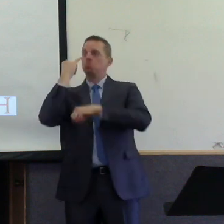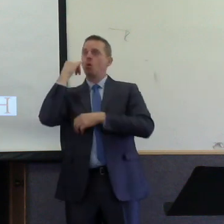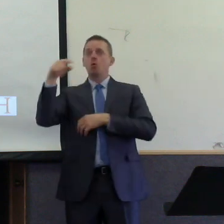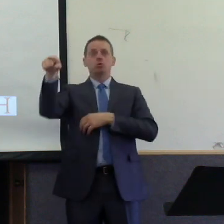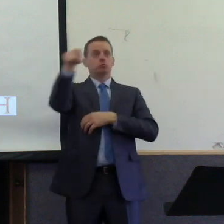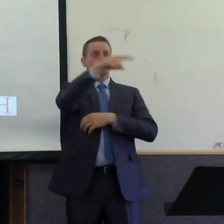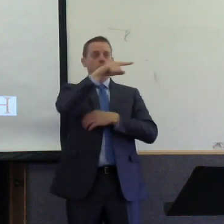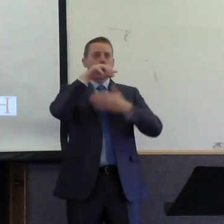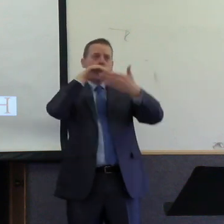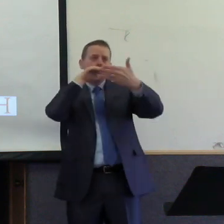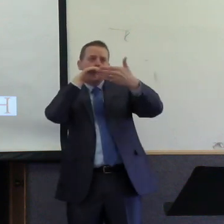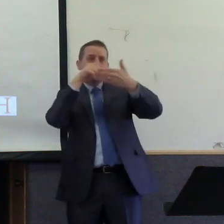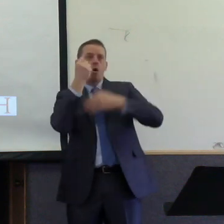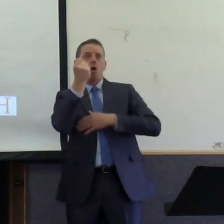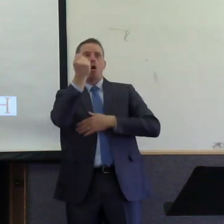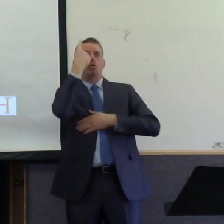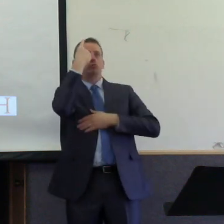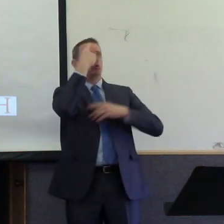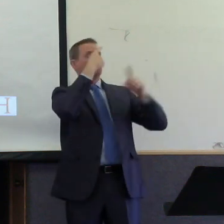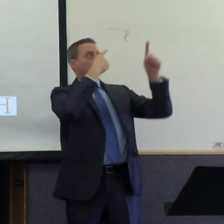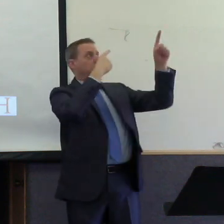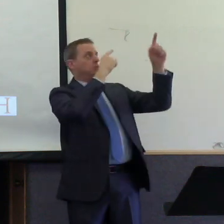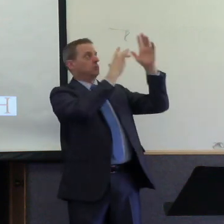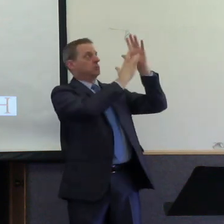how Jesus Christ is married to the church.